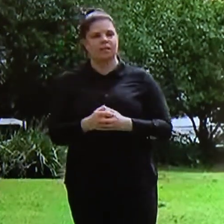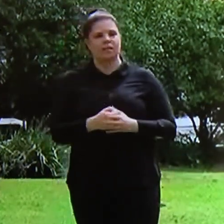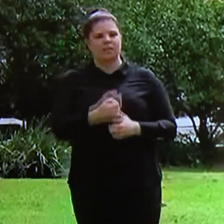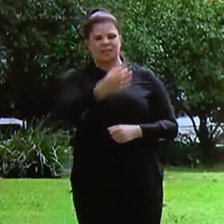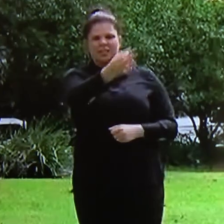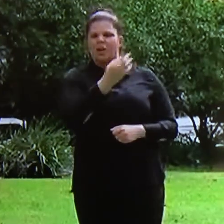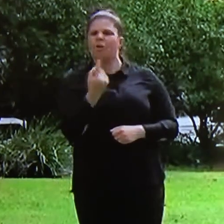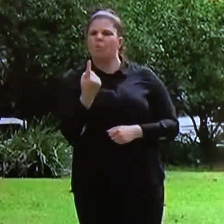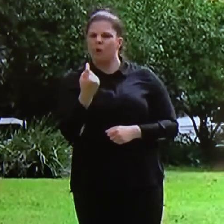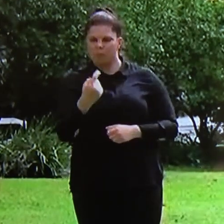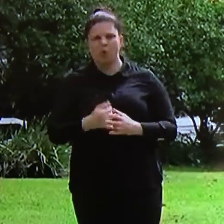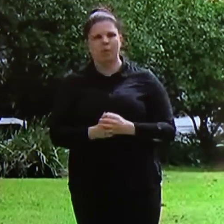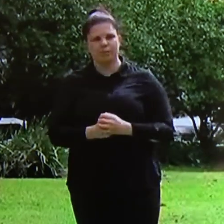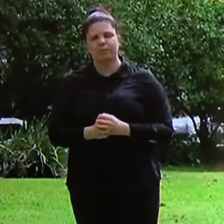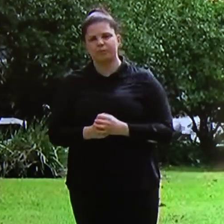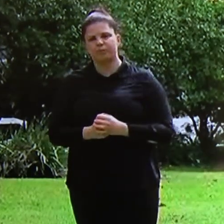Yeah, listen.